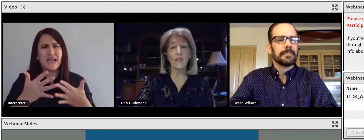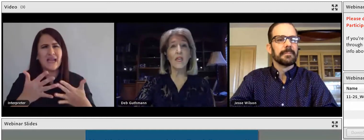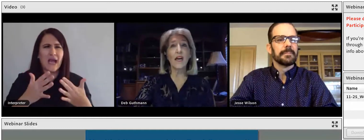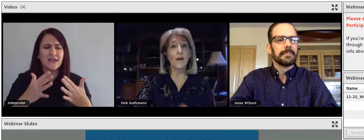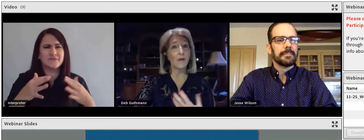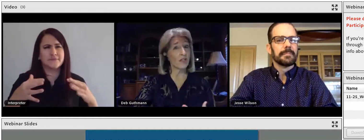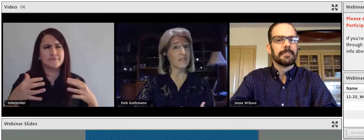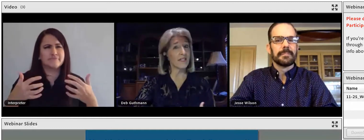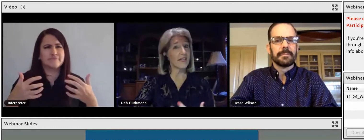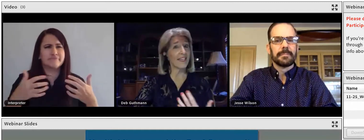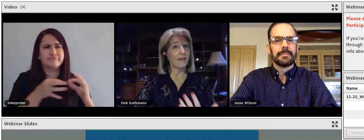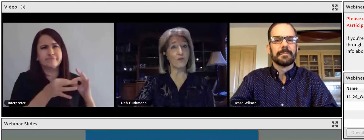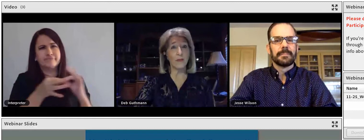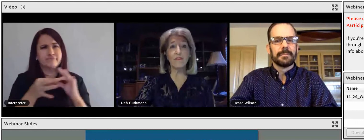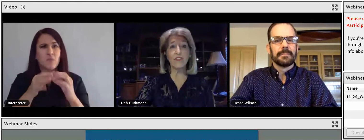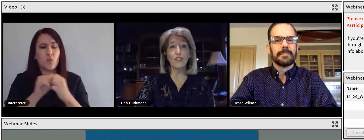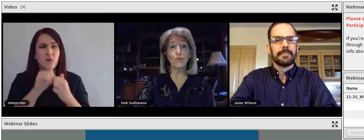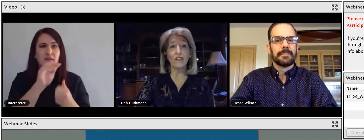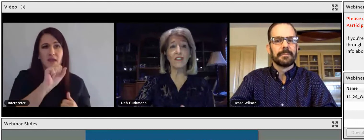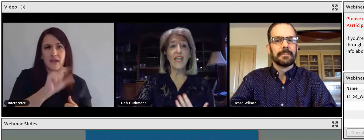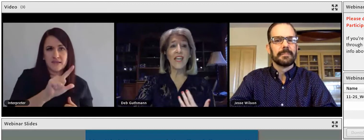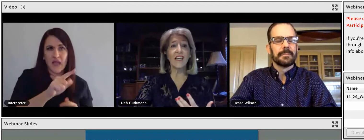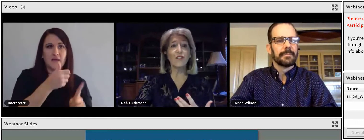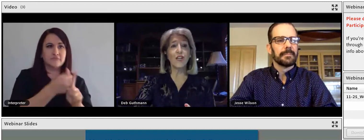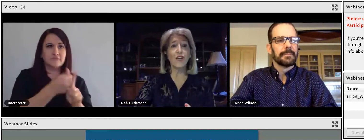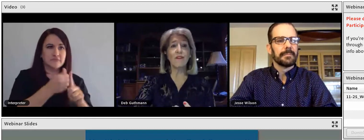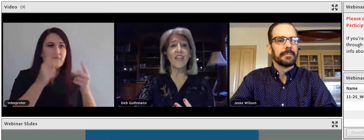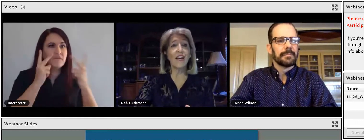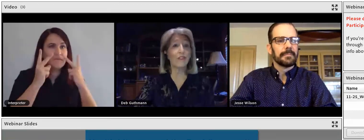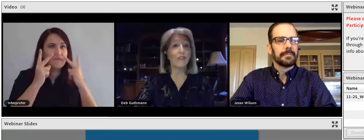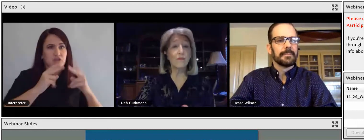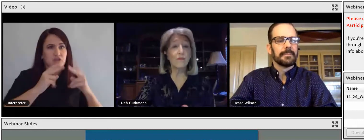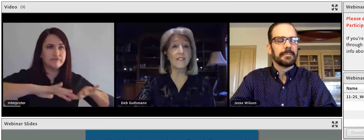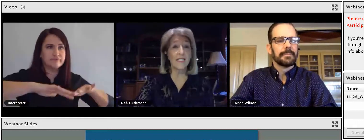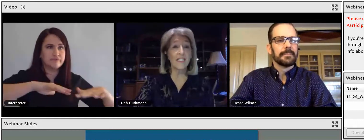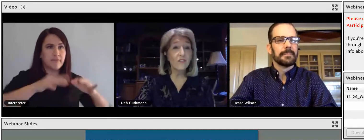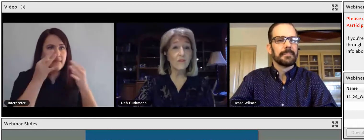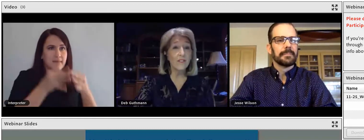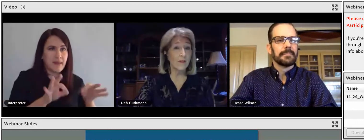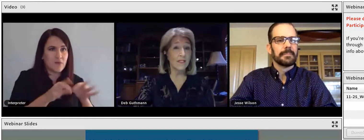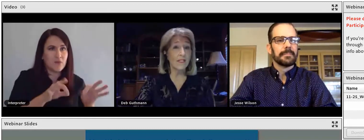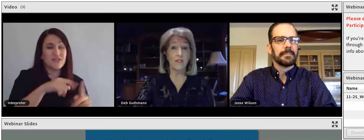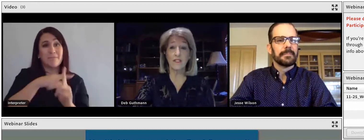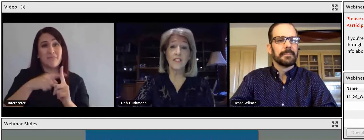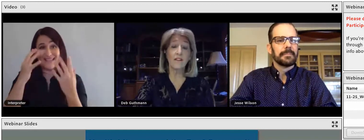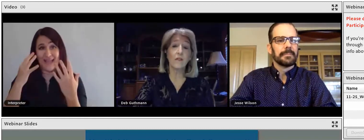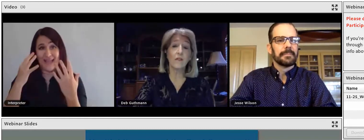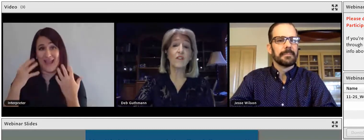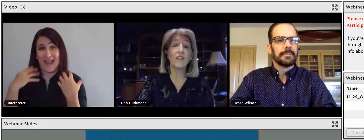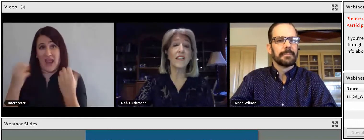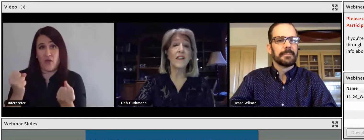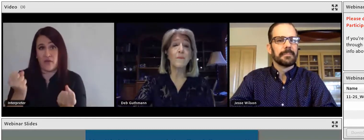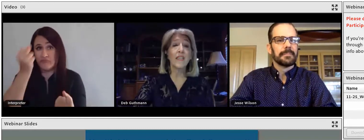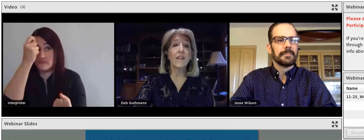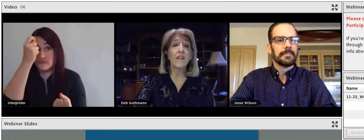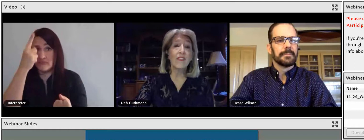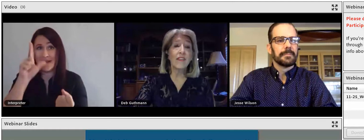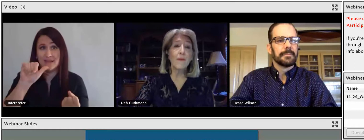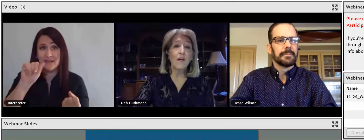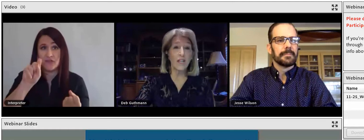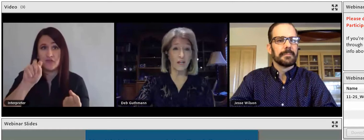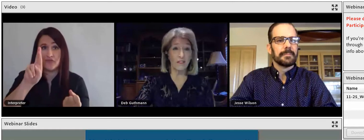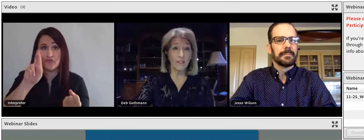line with American Sign Language being visual and some of the health literacy issues that we see within the deaf community.